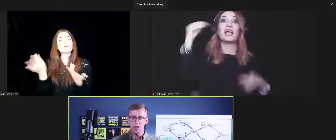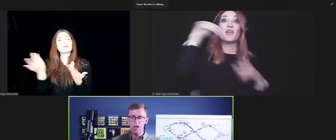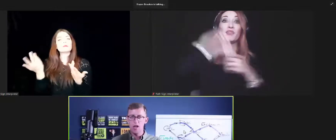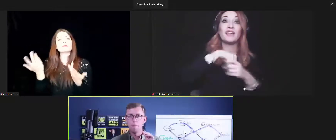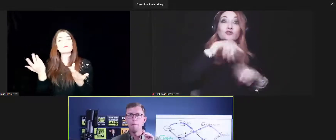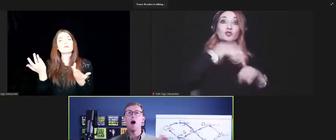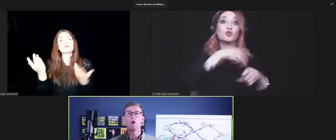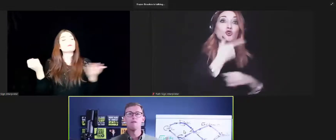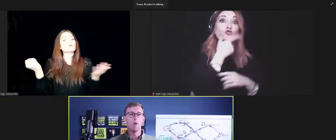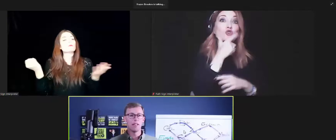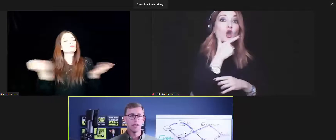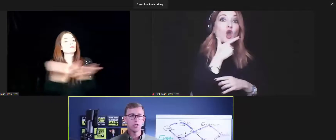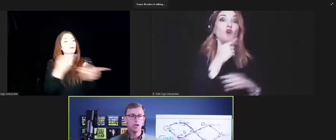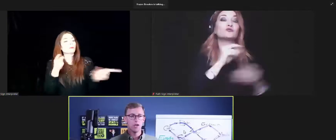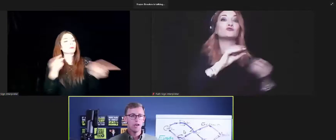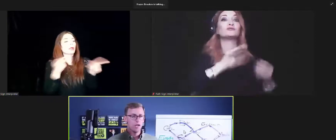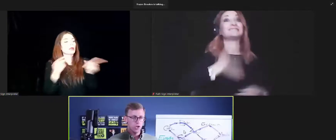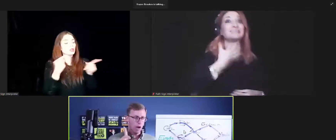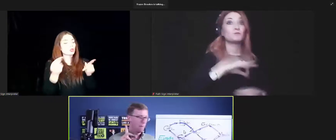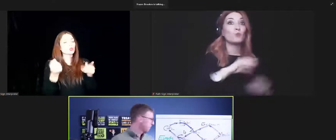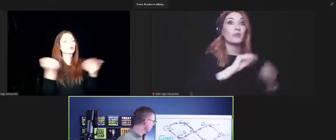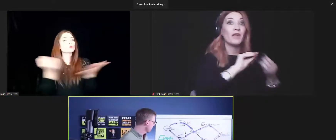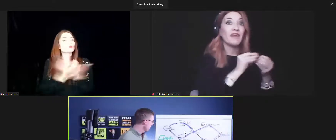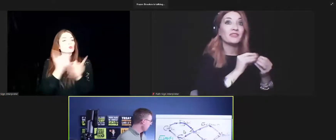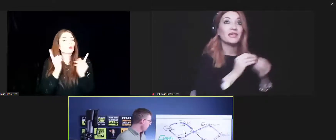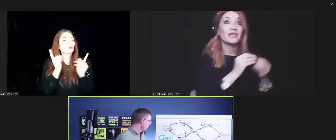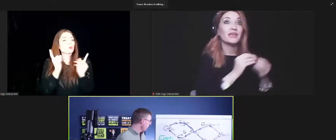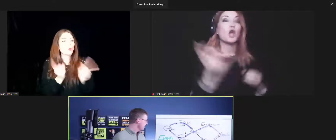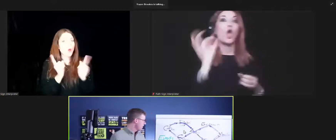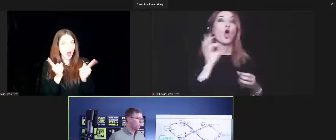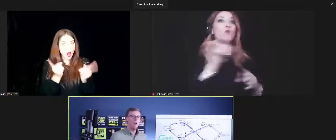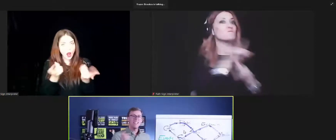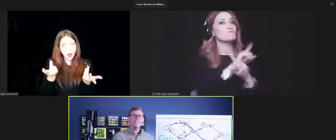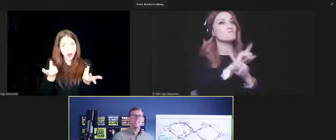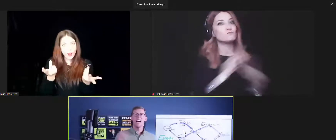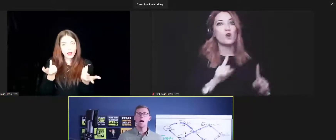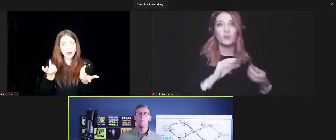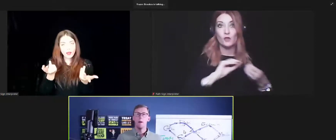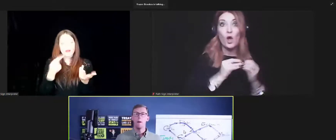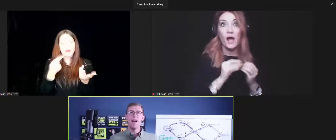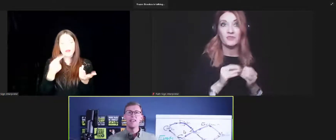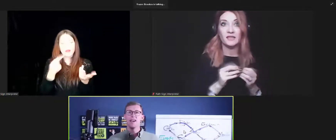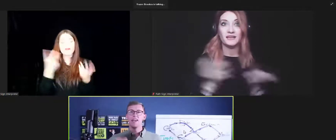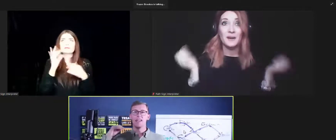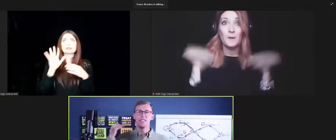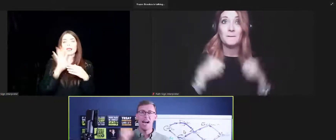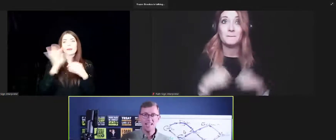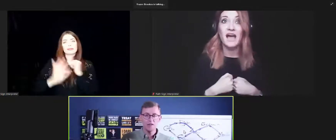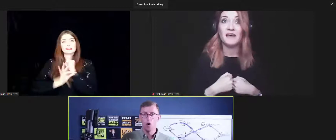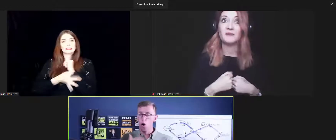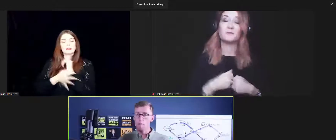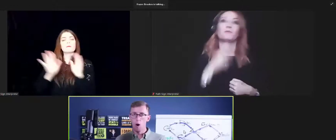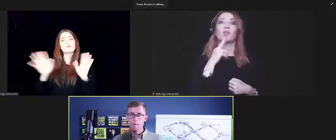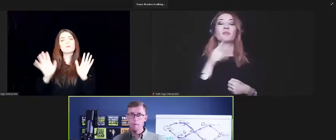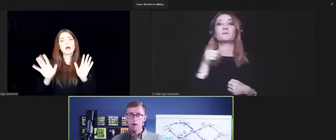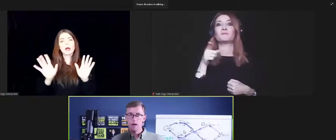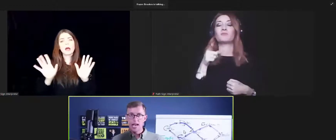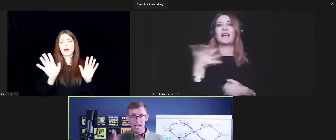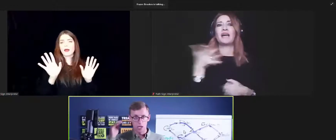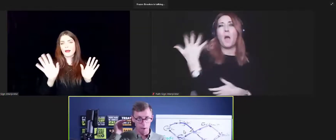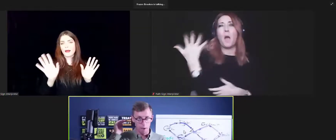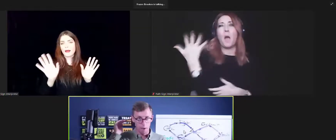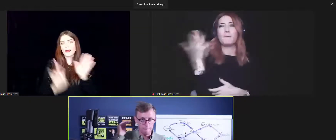section, the power of doing this. So, red time meant dad or mum